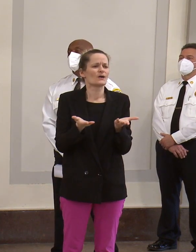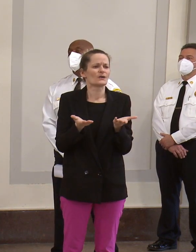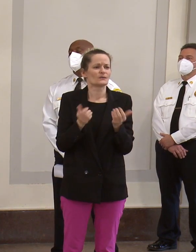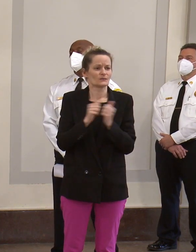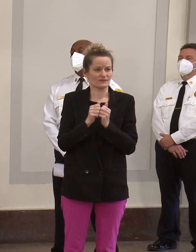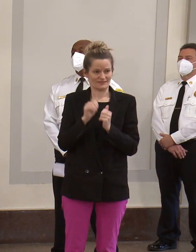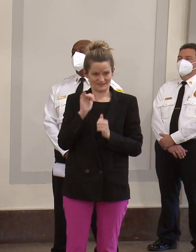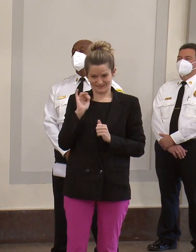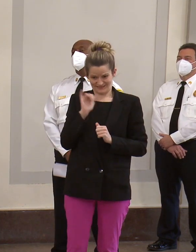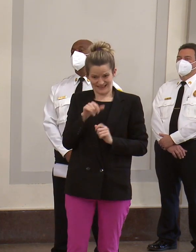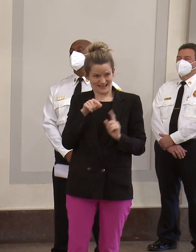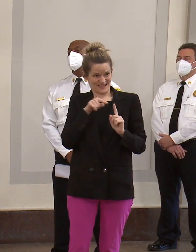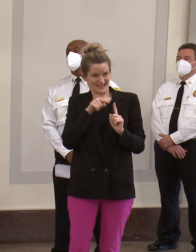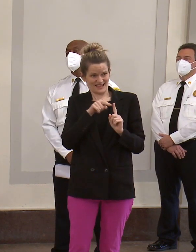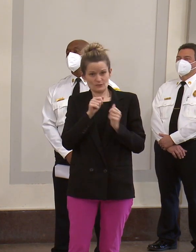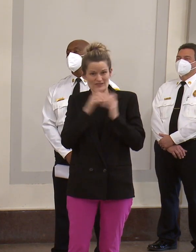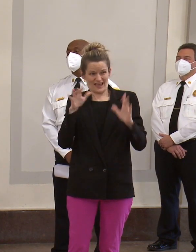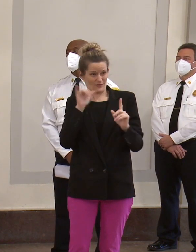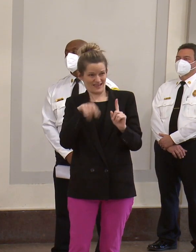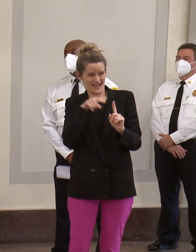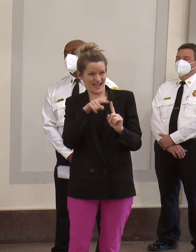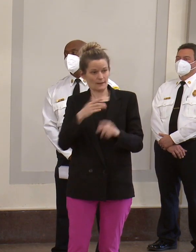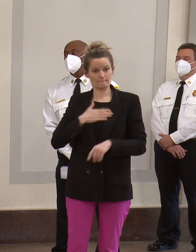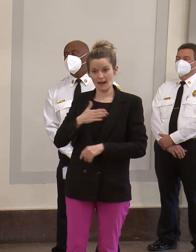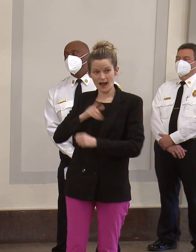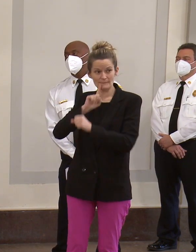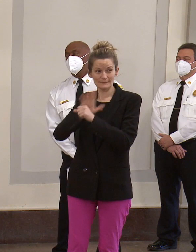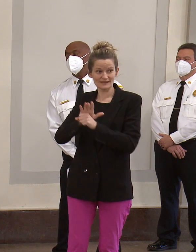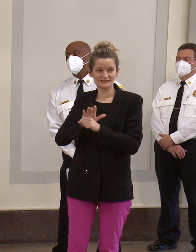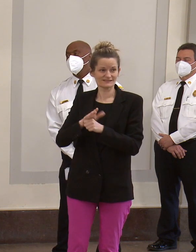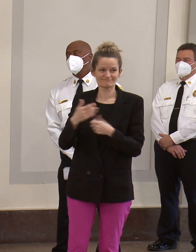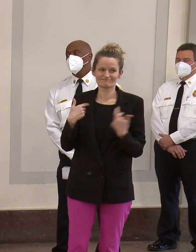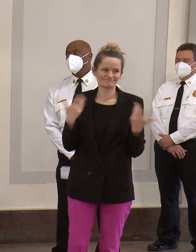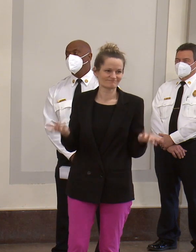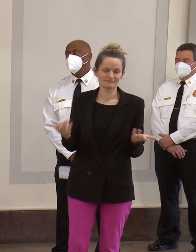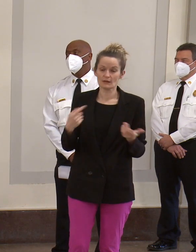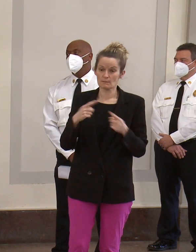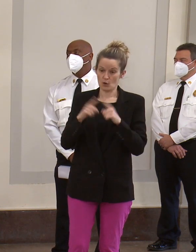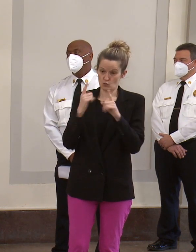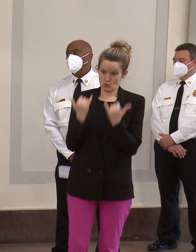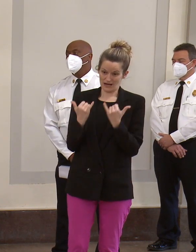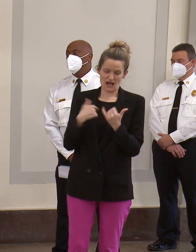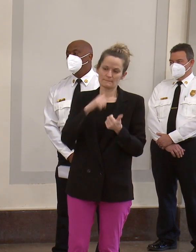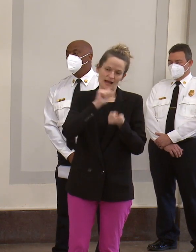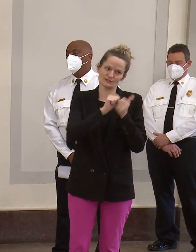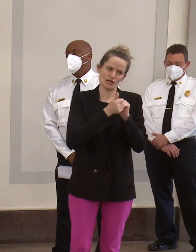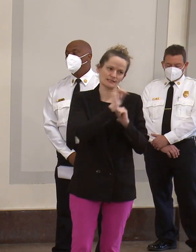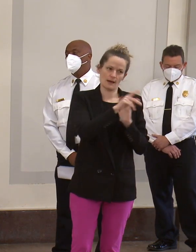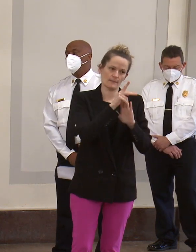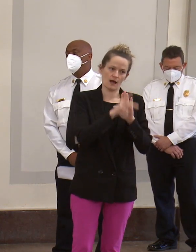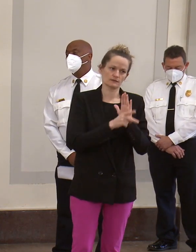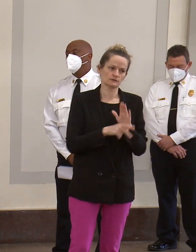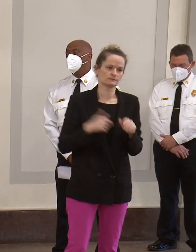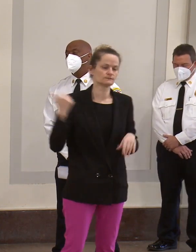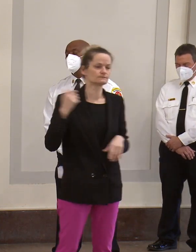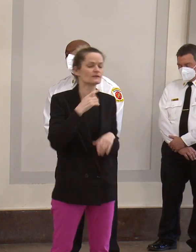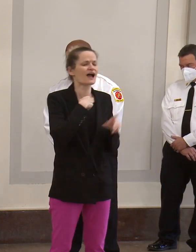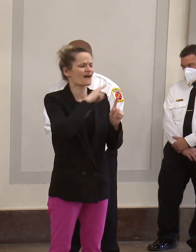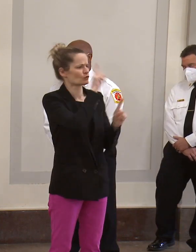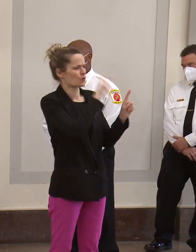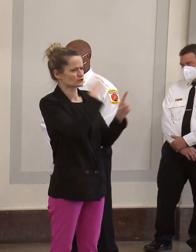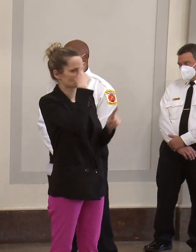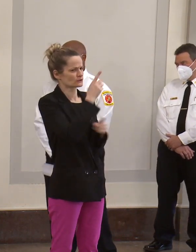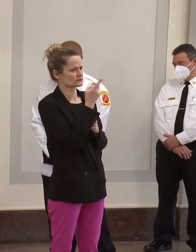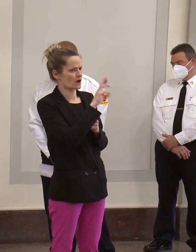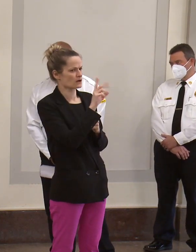that the health commissioner committed to. We're not going to change that right now. Okay. And finally, I have a question for Dr. Duraza. I'm just curious, you